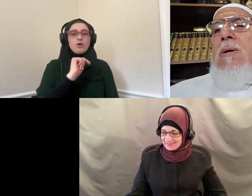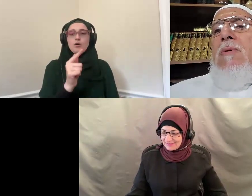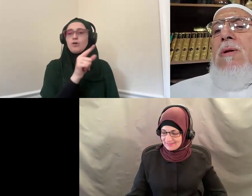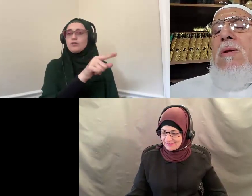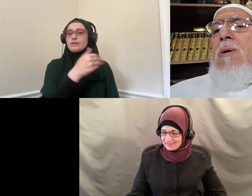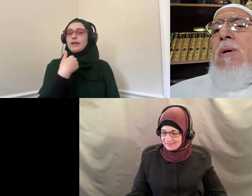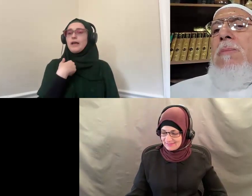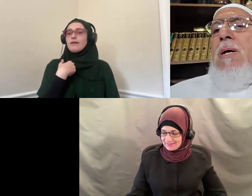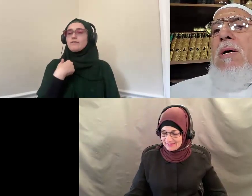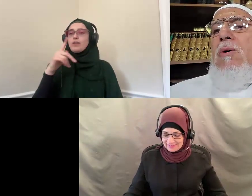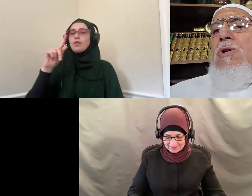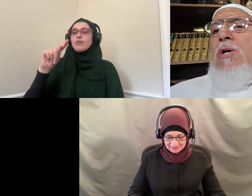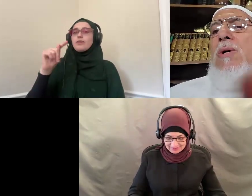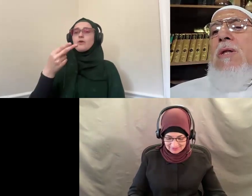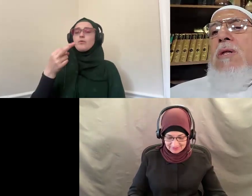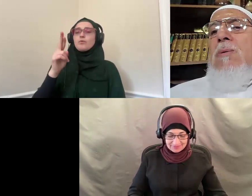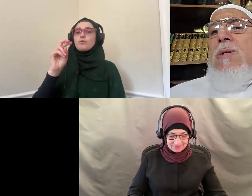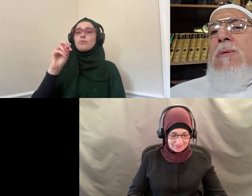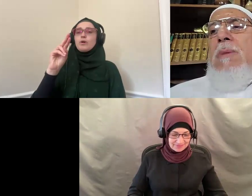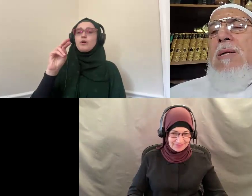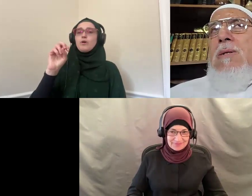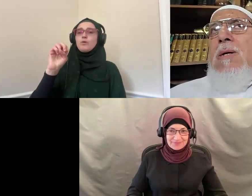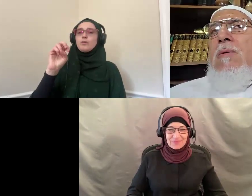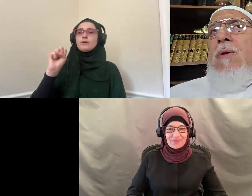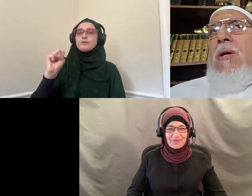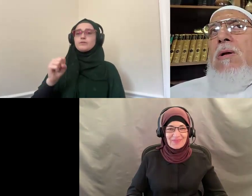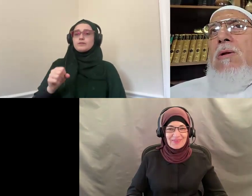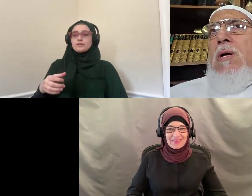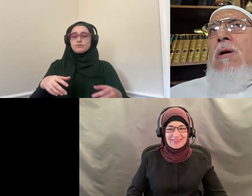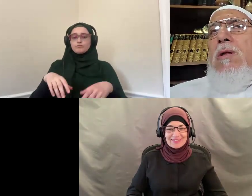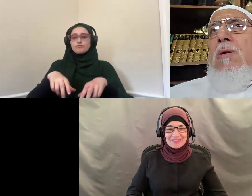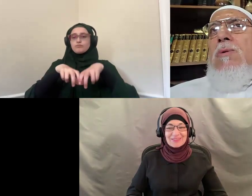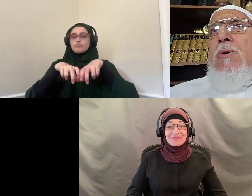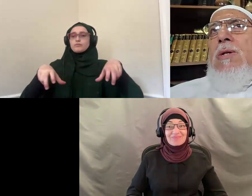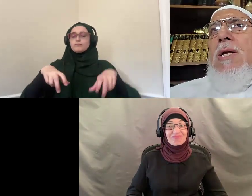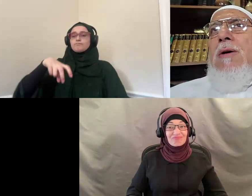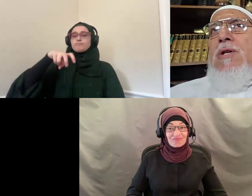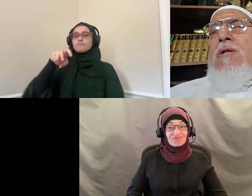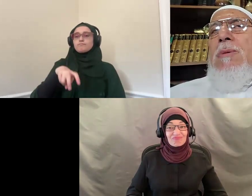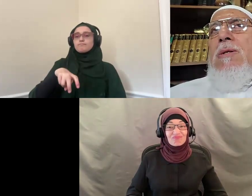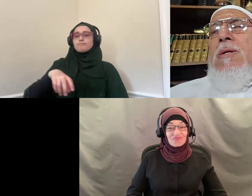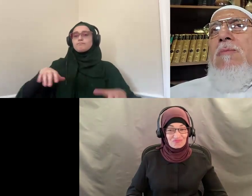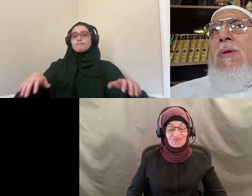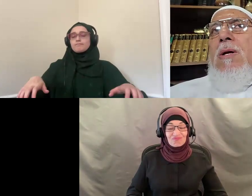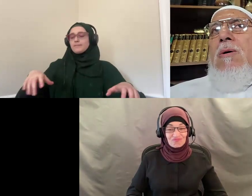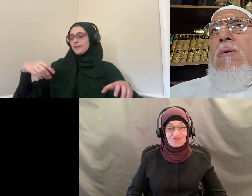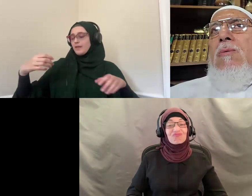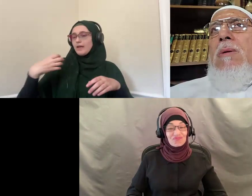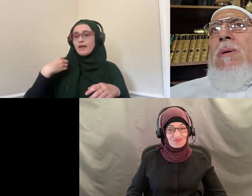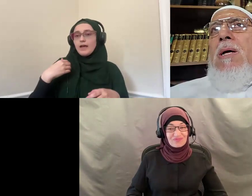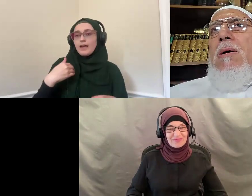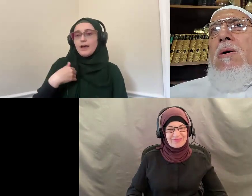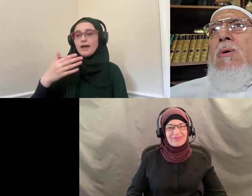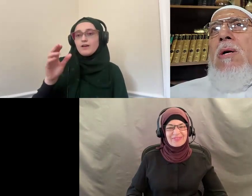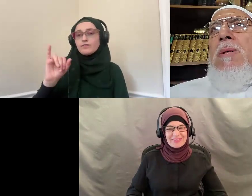thrones. They will be on jeweled thrones, means their thrones on the day of judgment